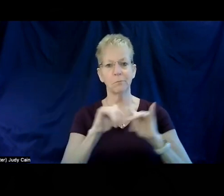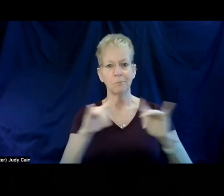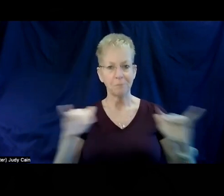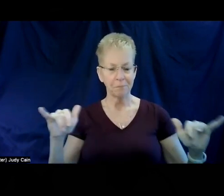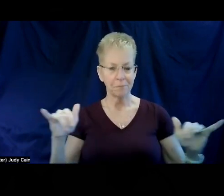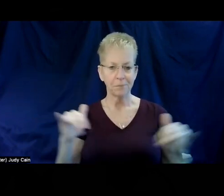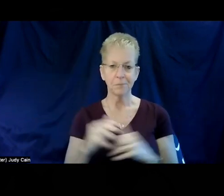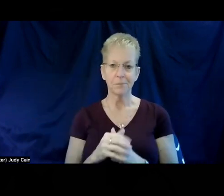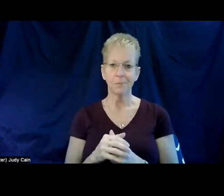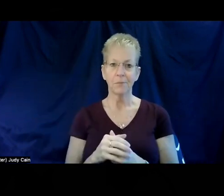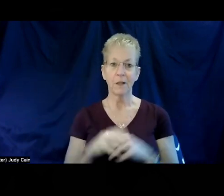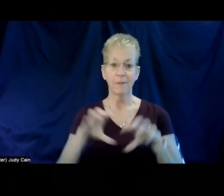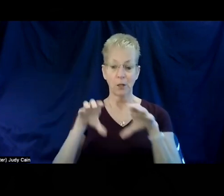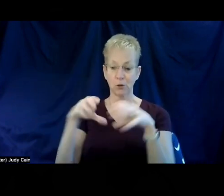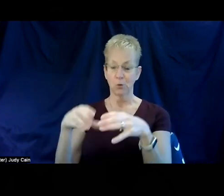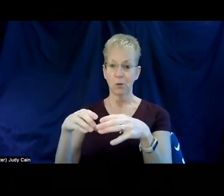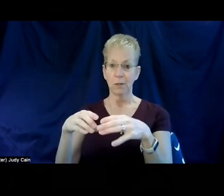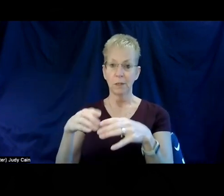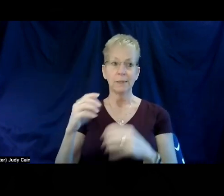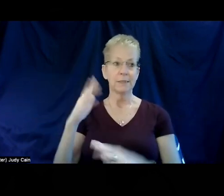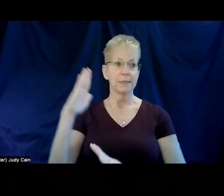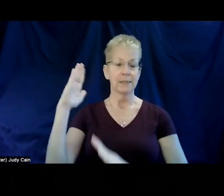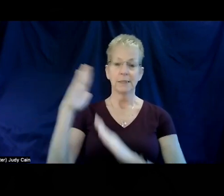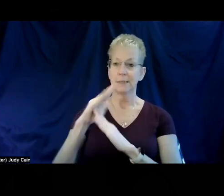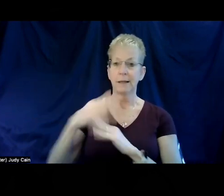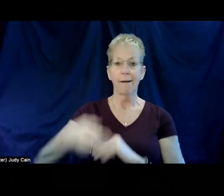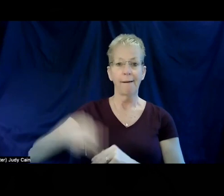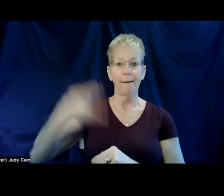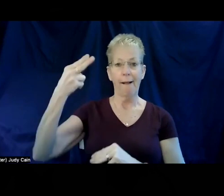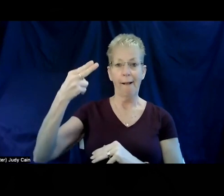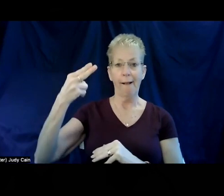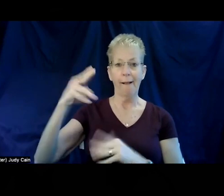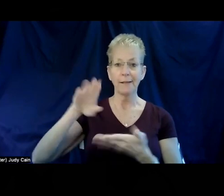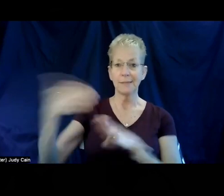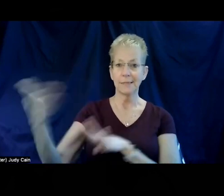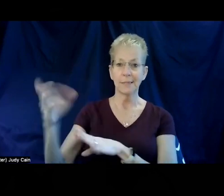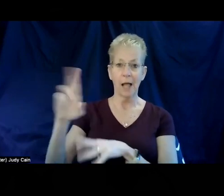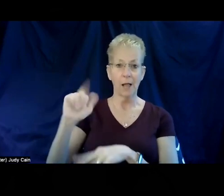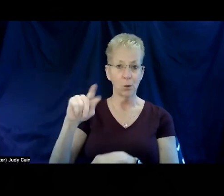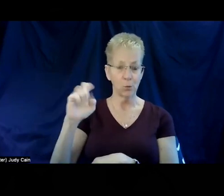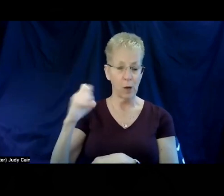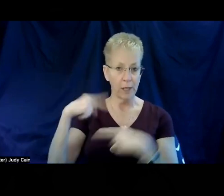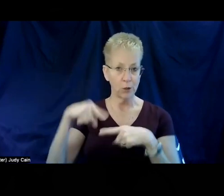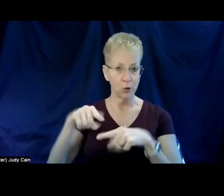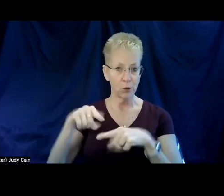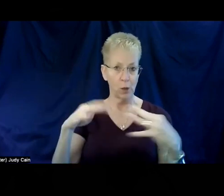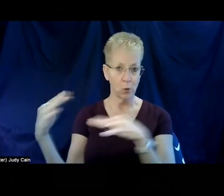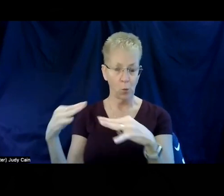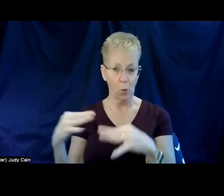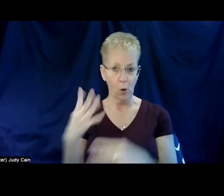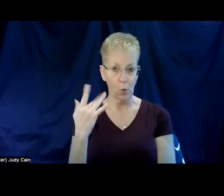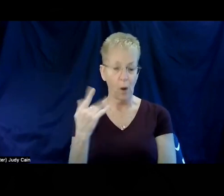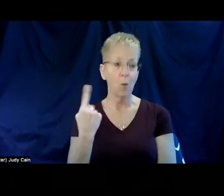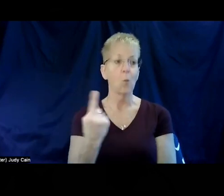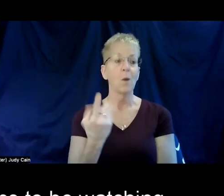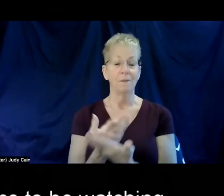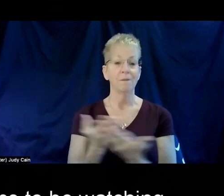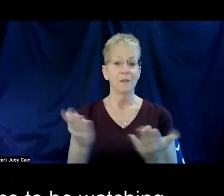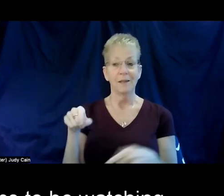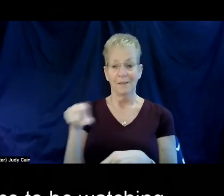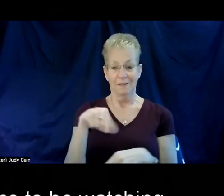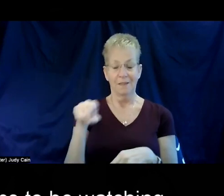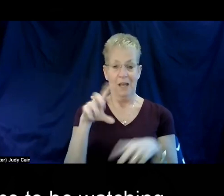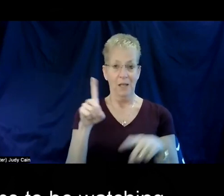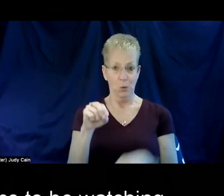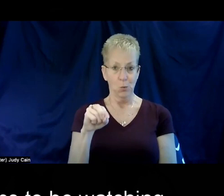their squadron had the highest casualty rate in the war because one of the things, and if